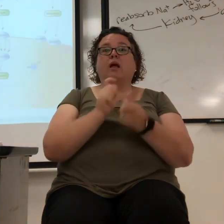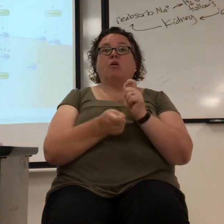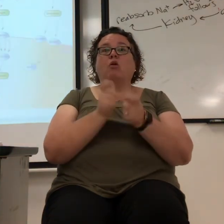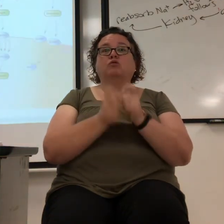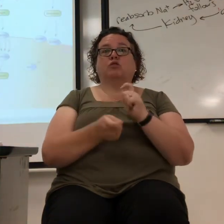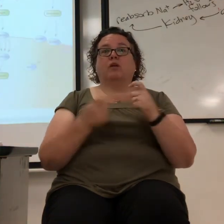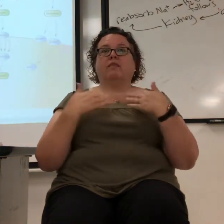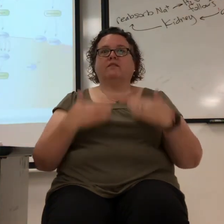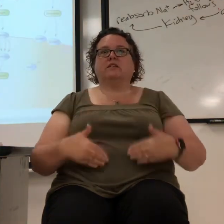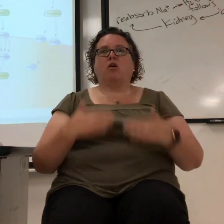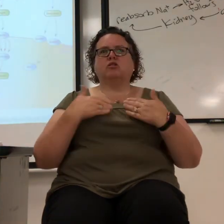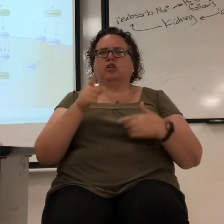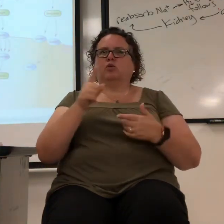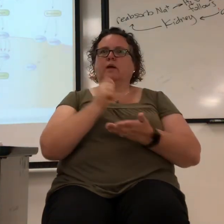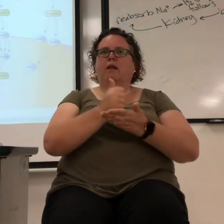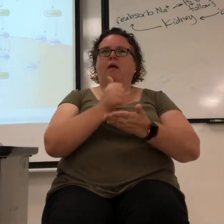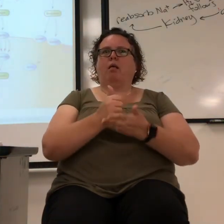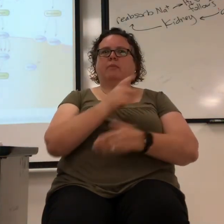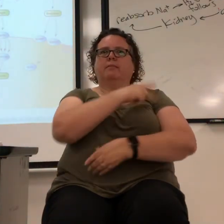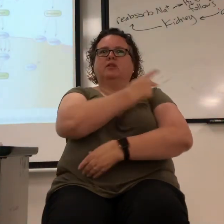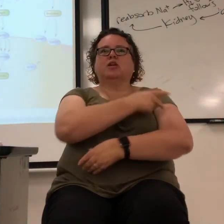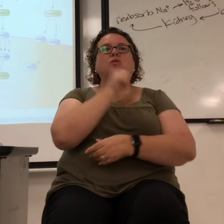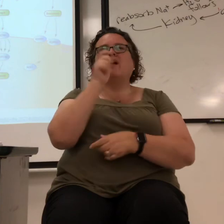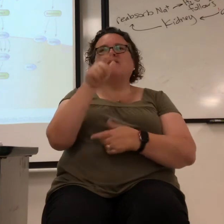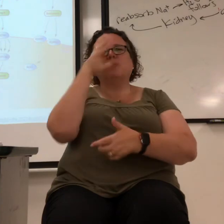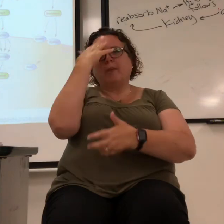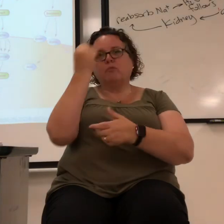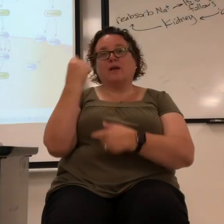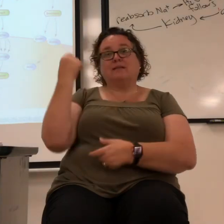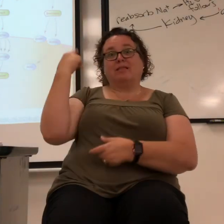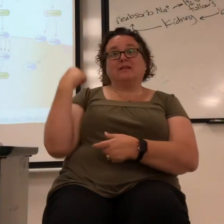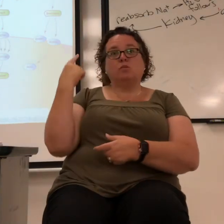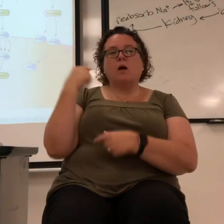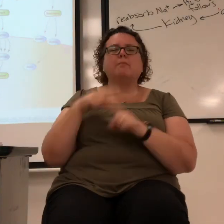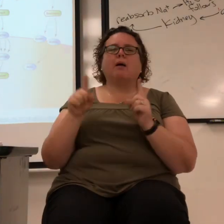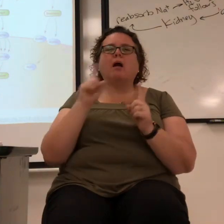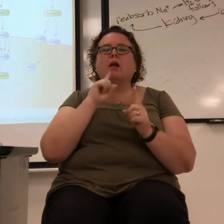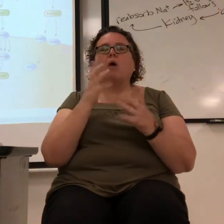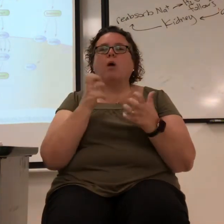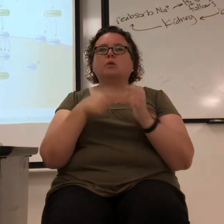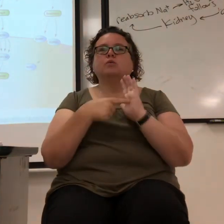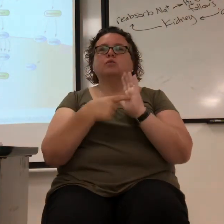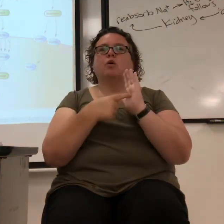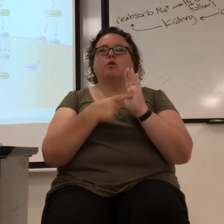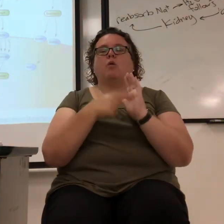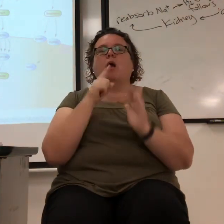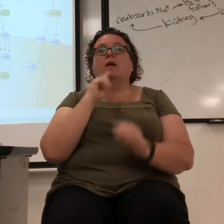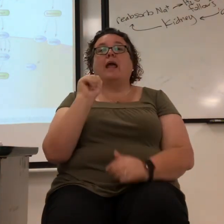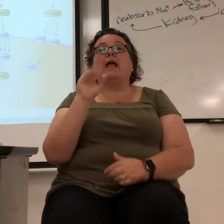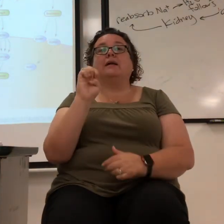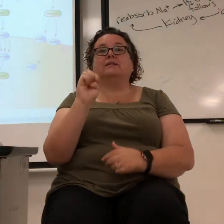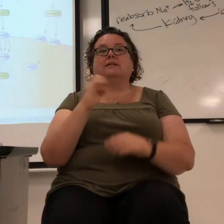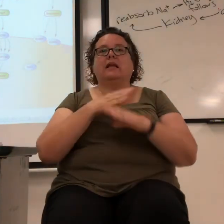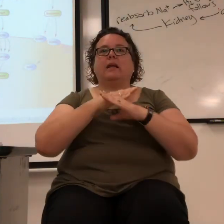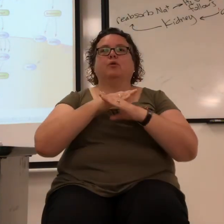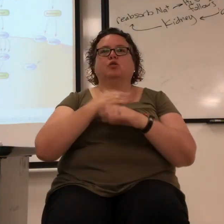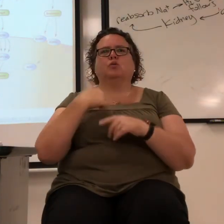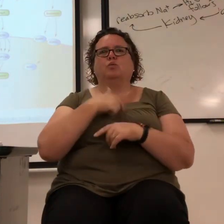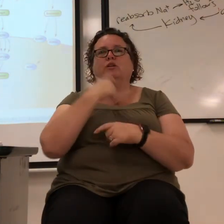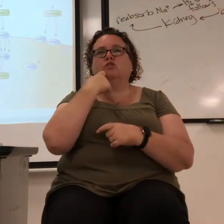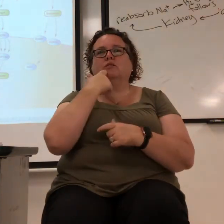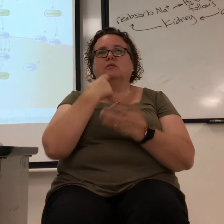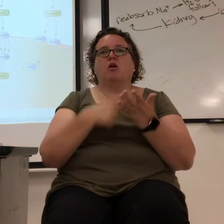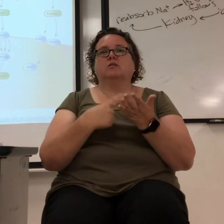patients. So you don't have to memorize this cascade, but I wanted to show you a slide on ACE inhibitors. So we just talked about the